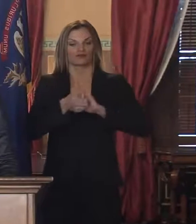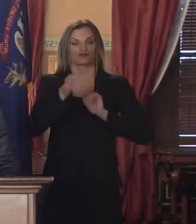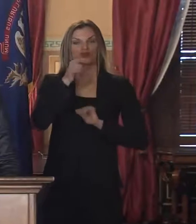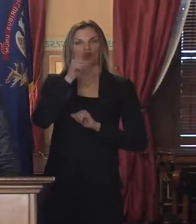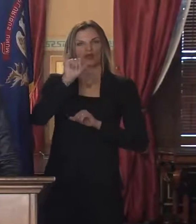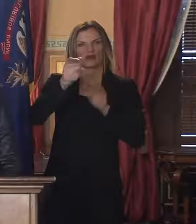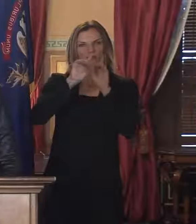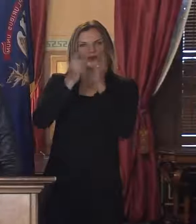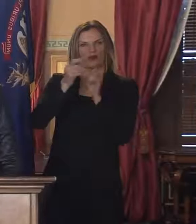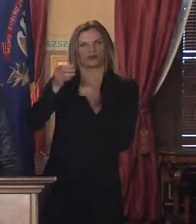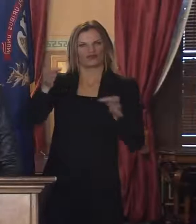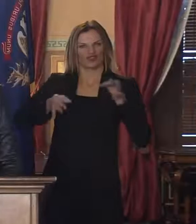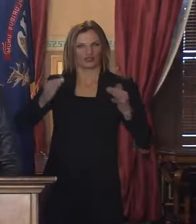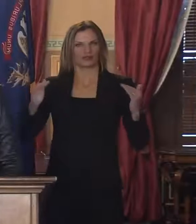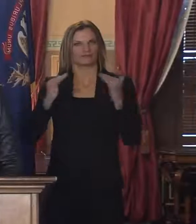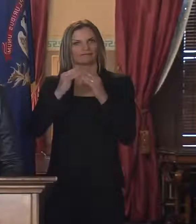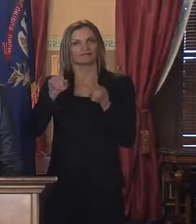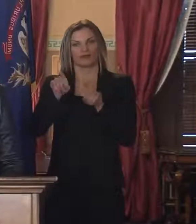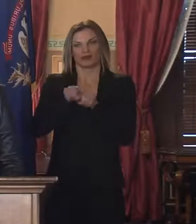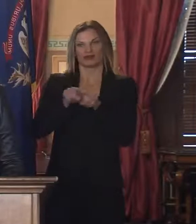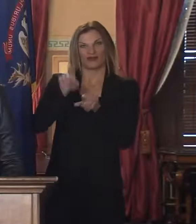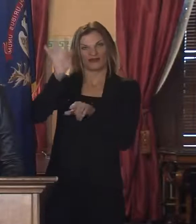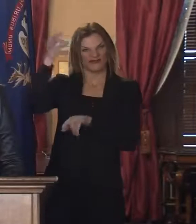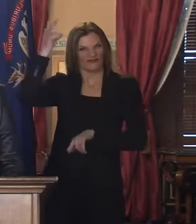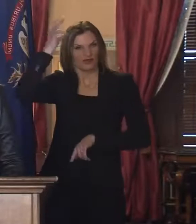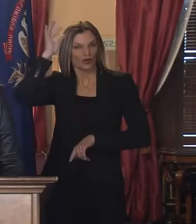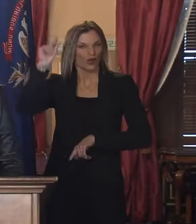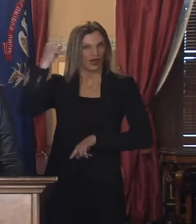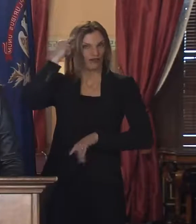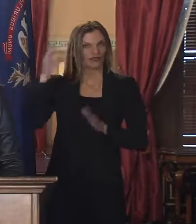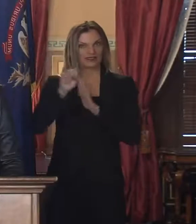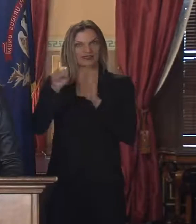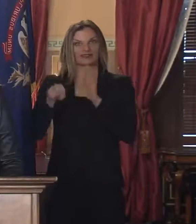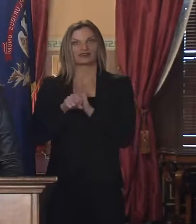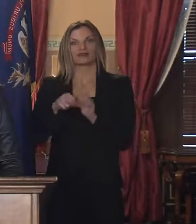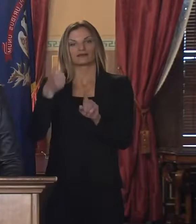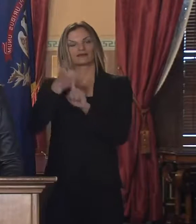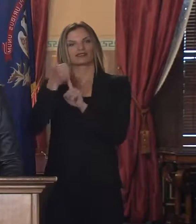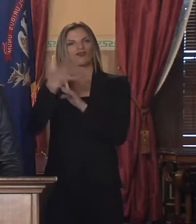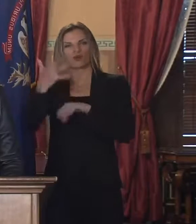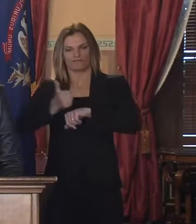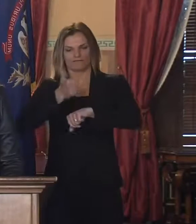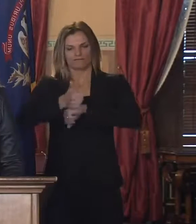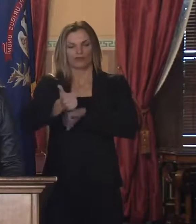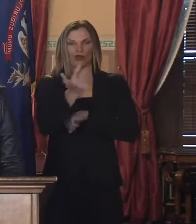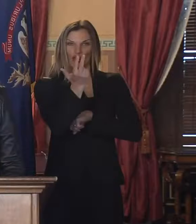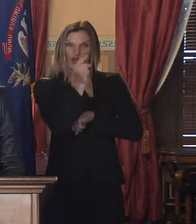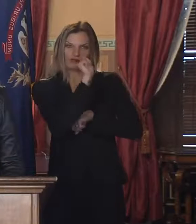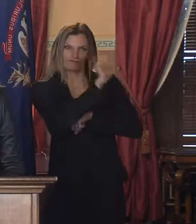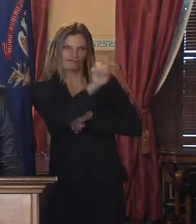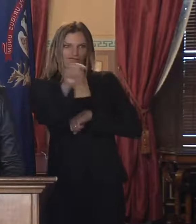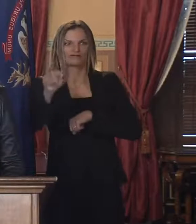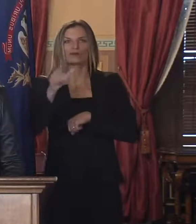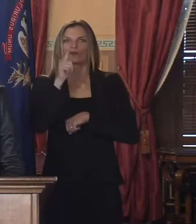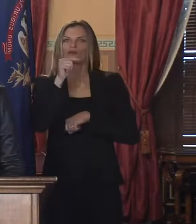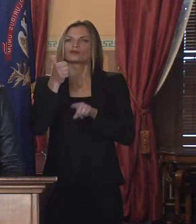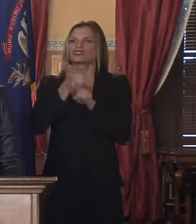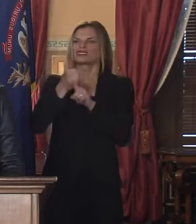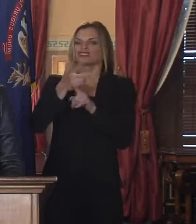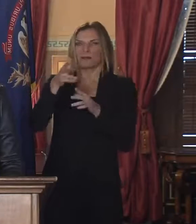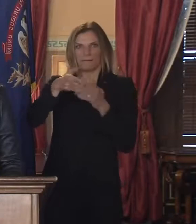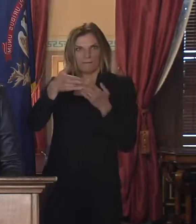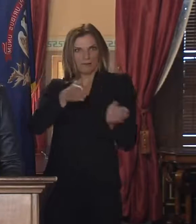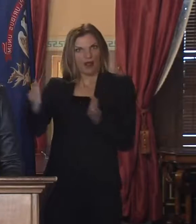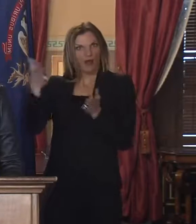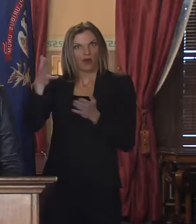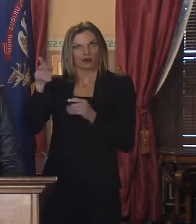to announce state and federal charges against 13 members of 2 militia groups who were preparing to kidnap and